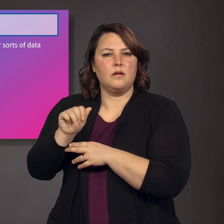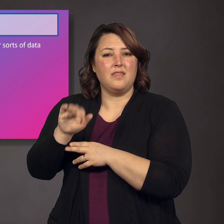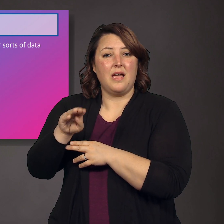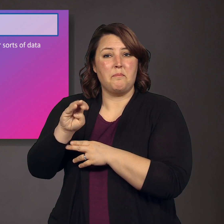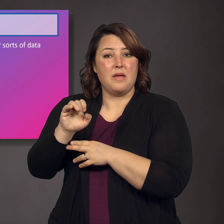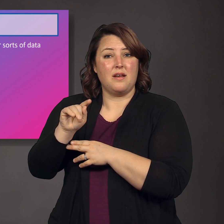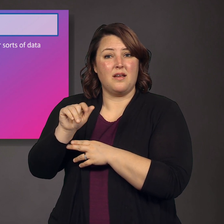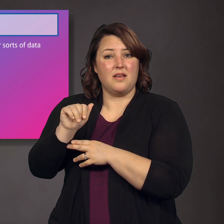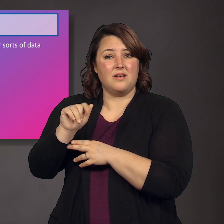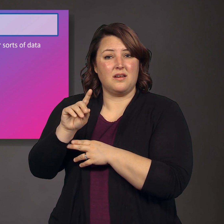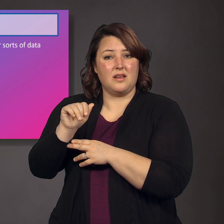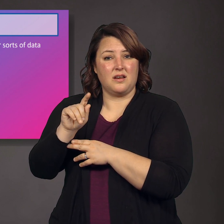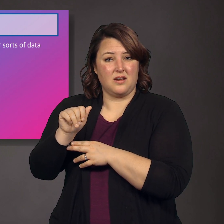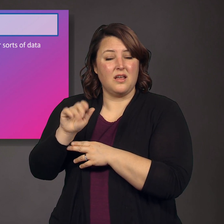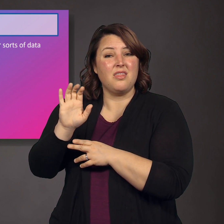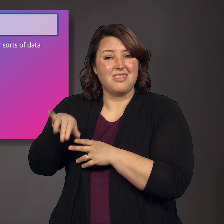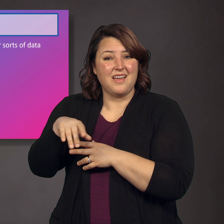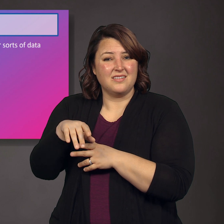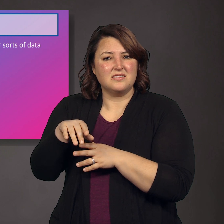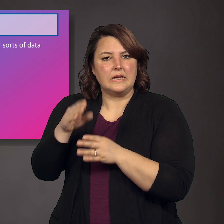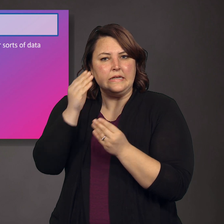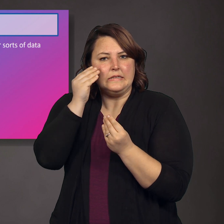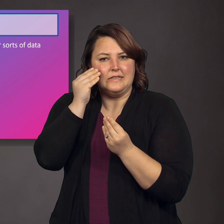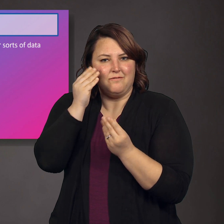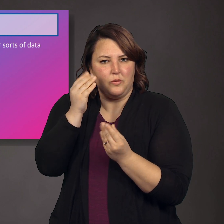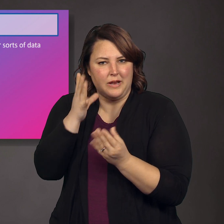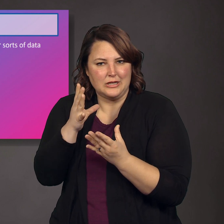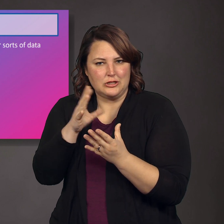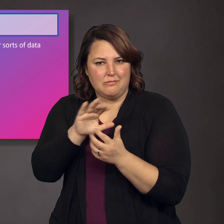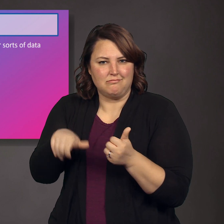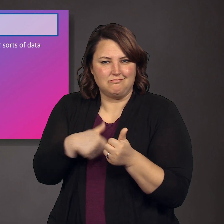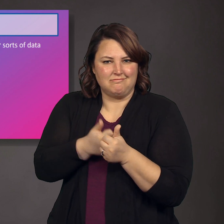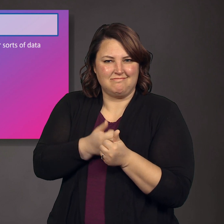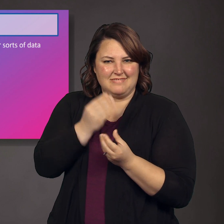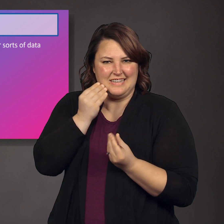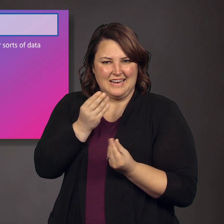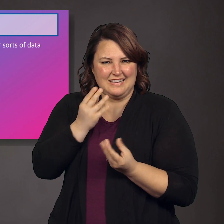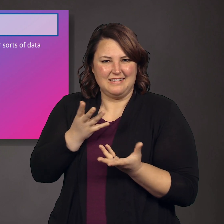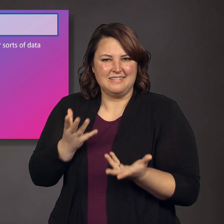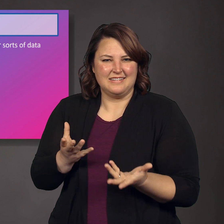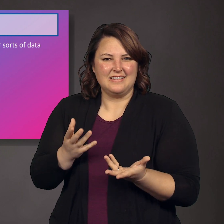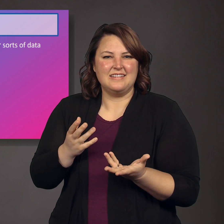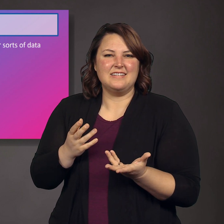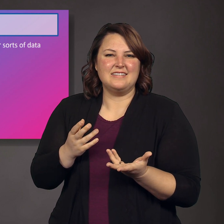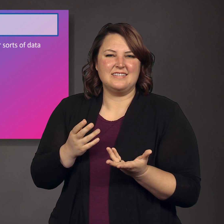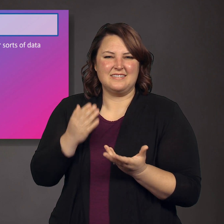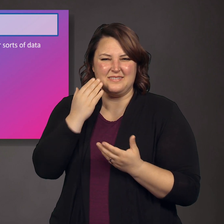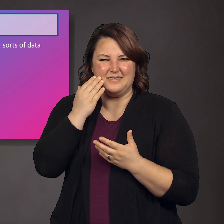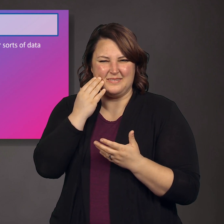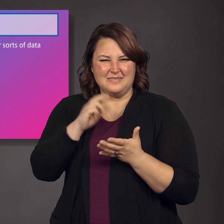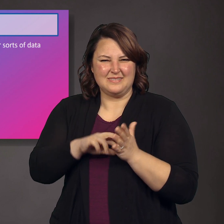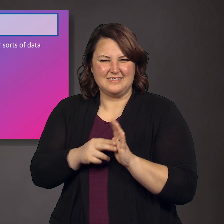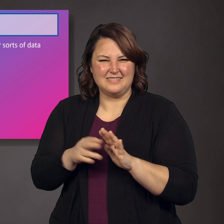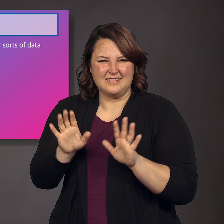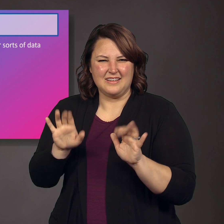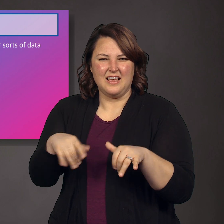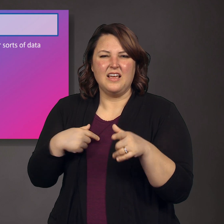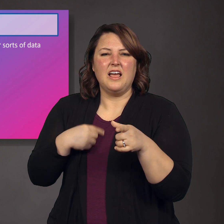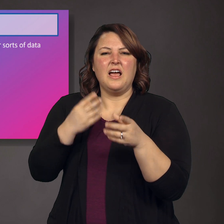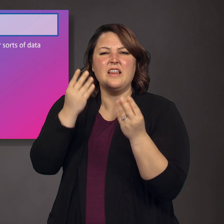Metadata is data about data, or data that describes other kinds of data. Think of it as information